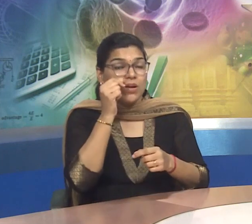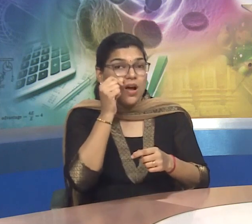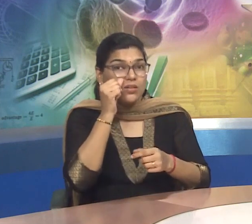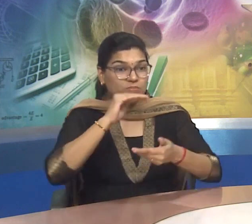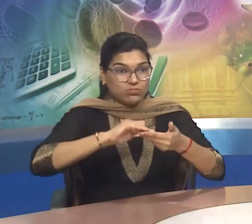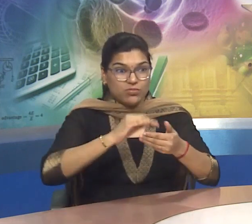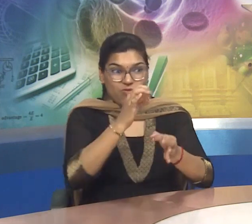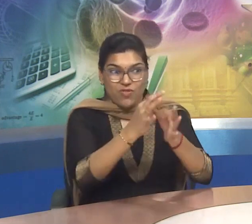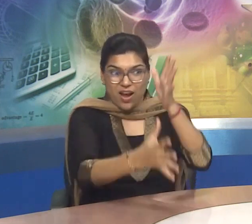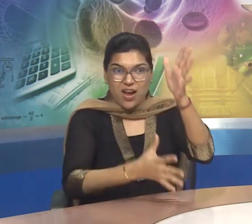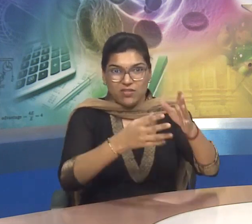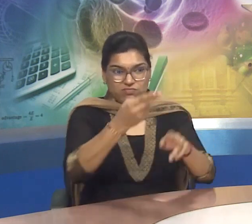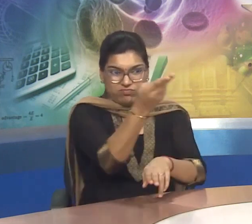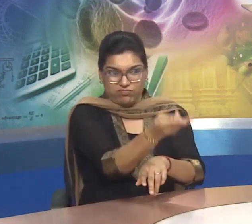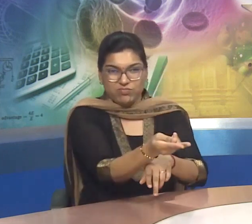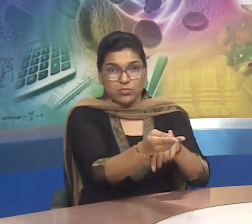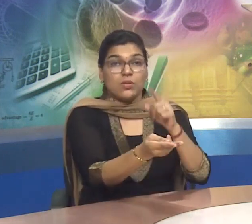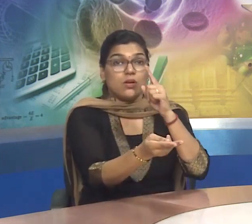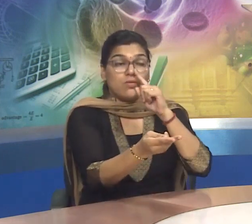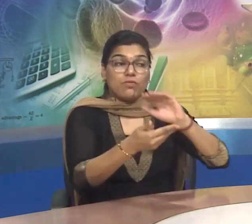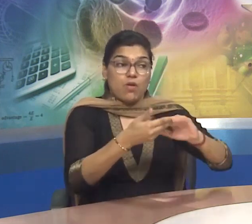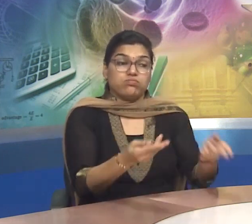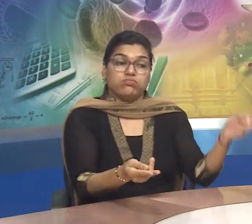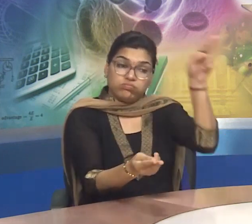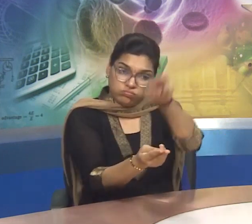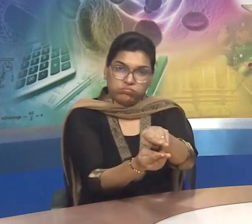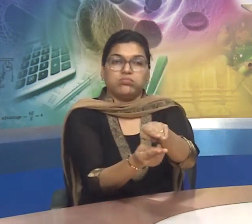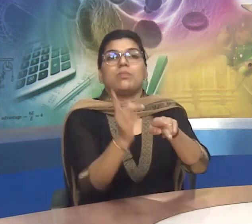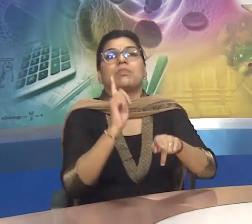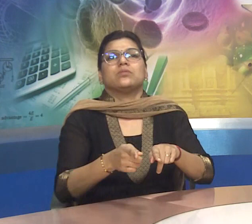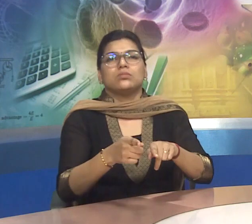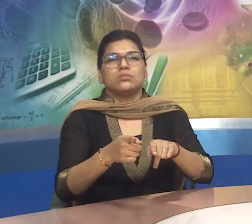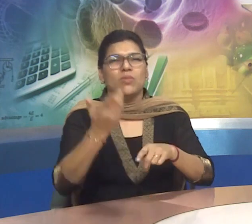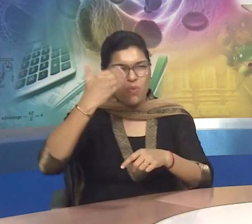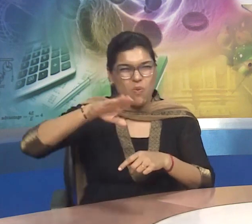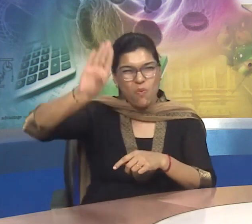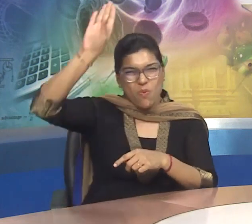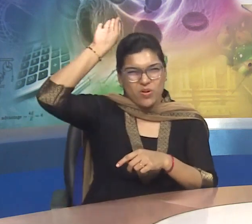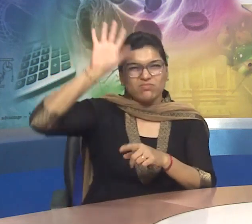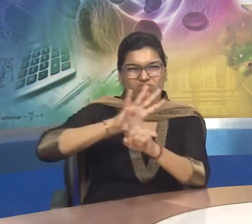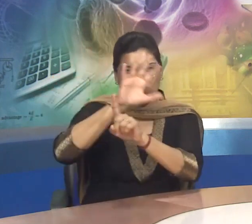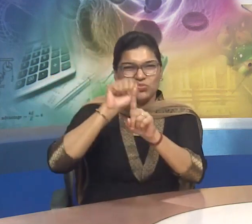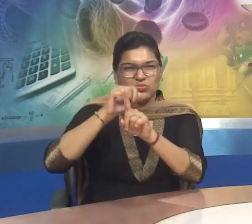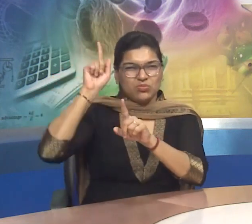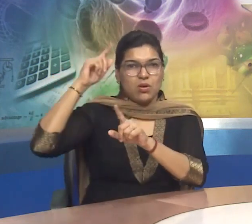of burning the wife of any person whose husband